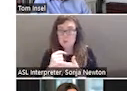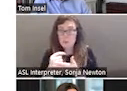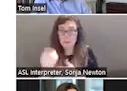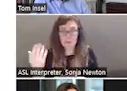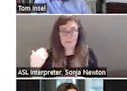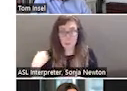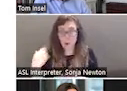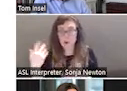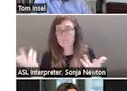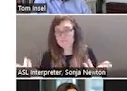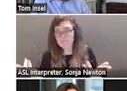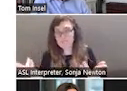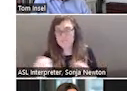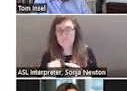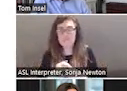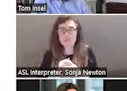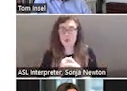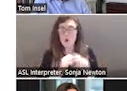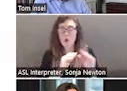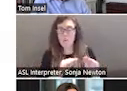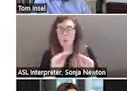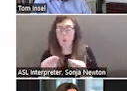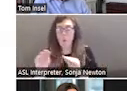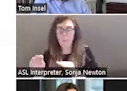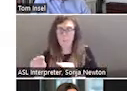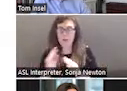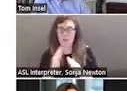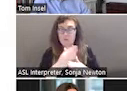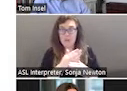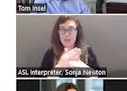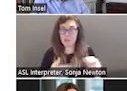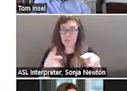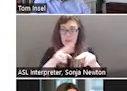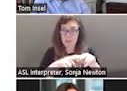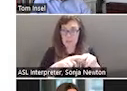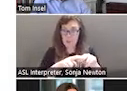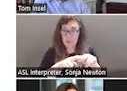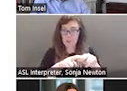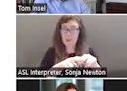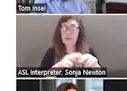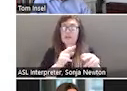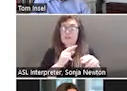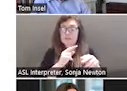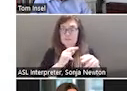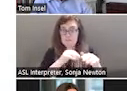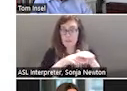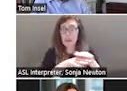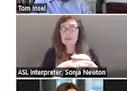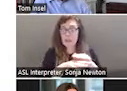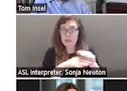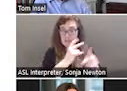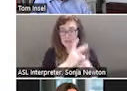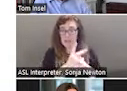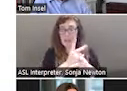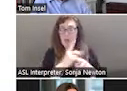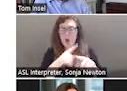that mobile interventions are increasing access. It's not clear that they're increasing quality or improving outcomes. There's a whole issue